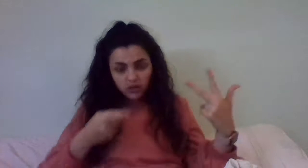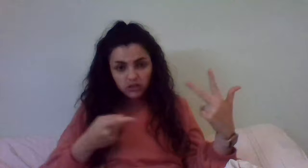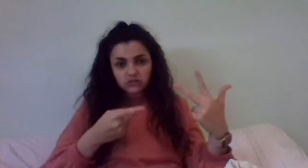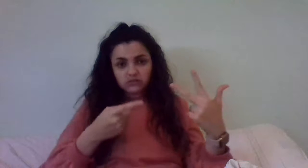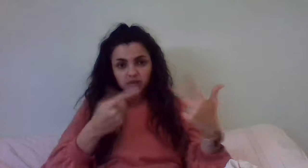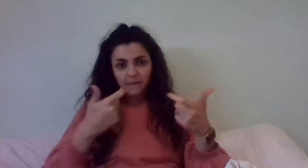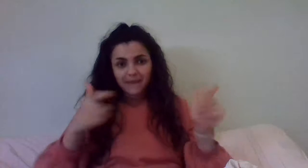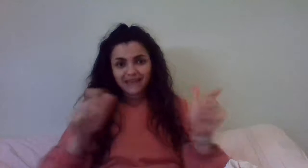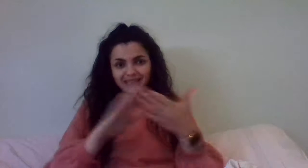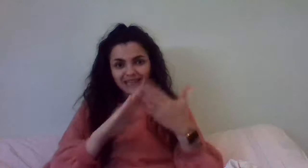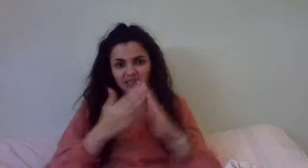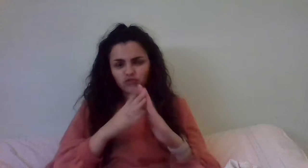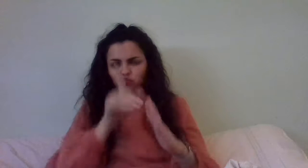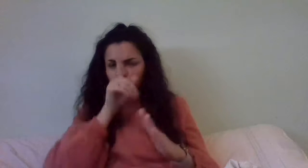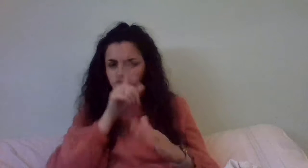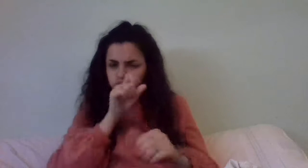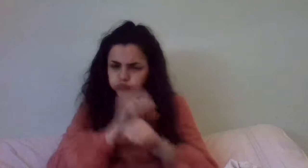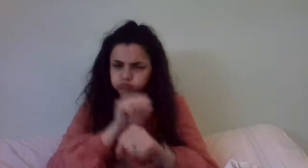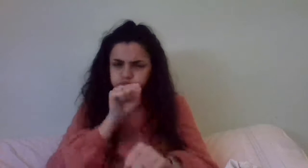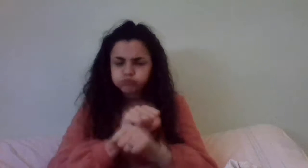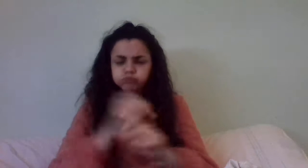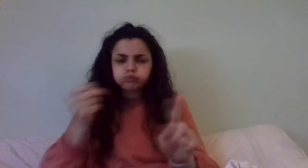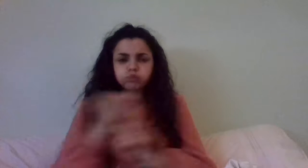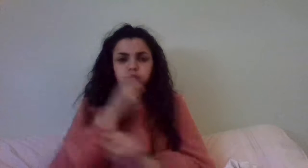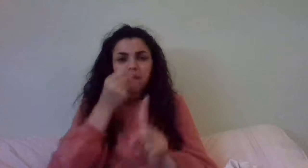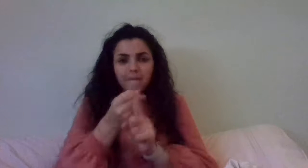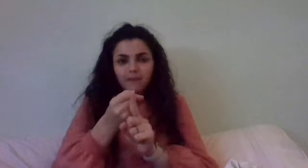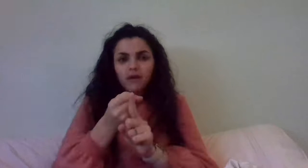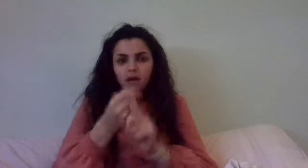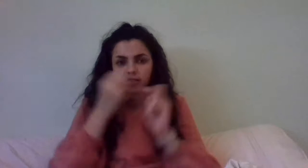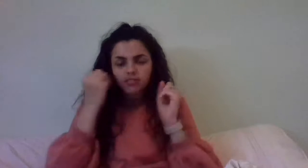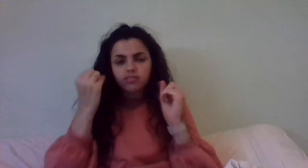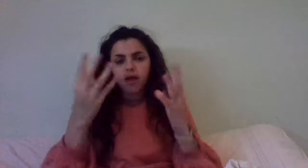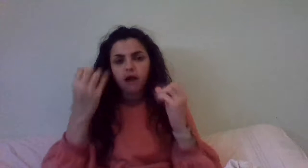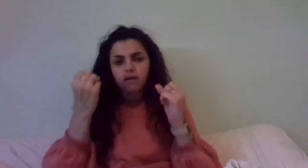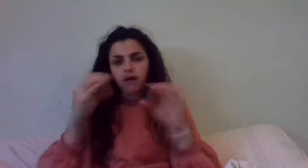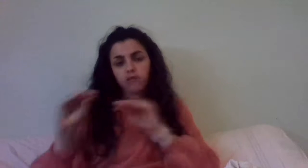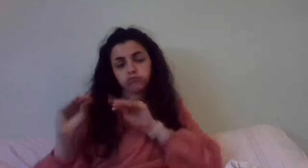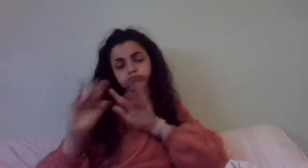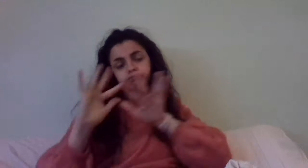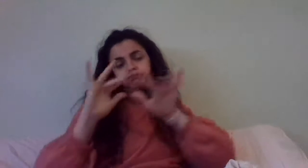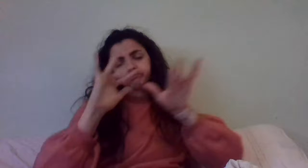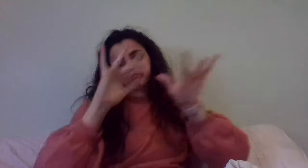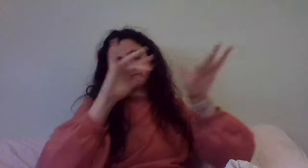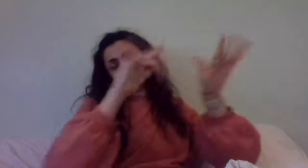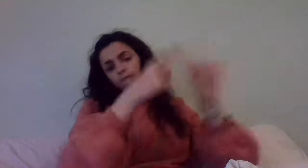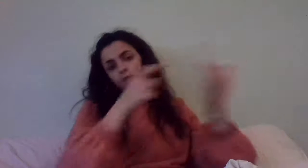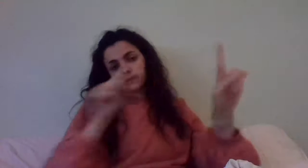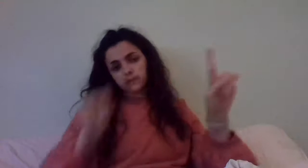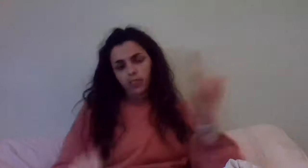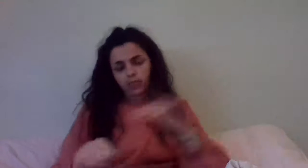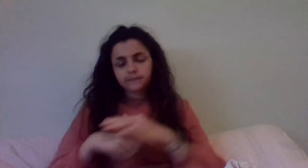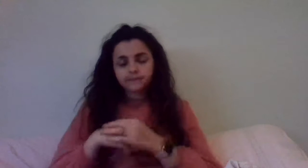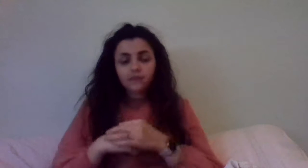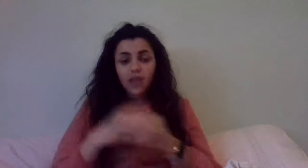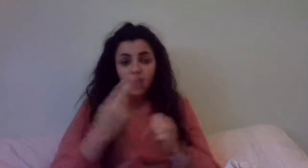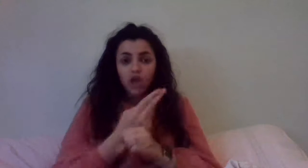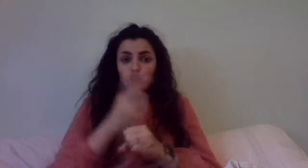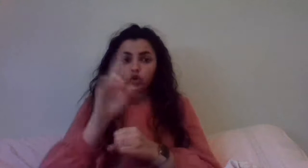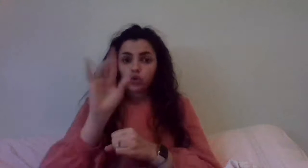the north. So the next slide, getting into the work itself, and I use that Richard Wright example to